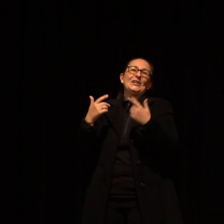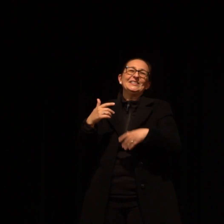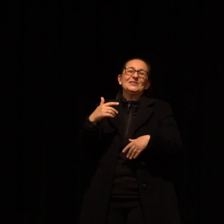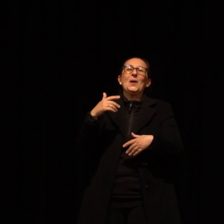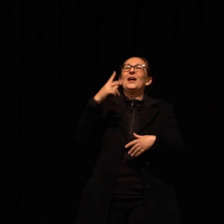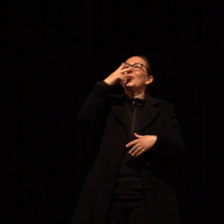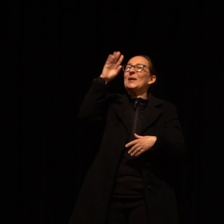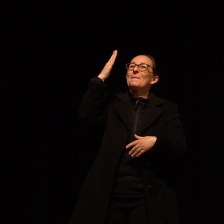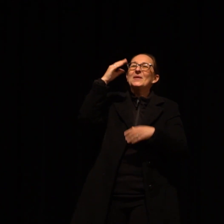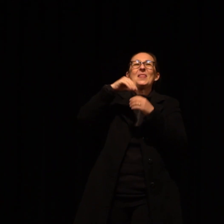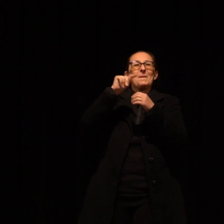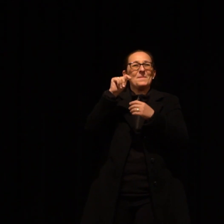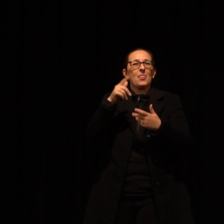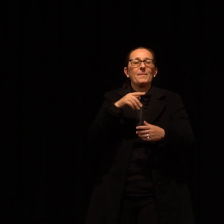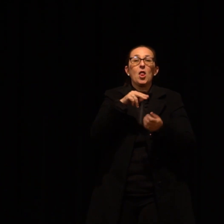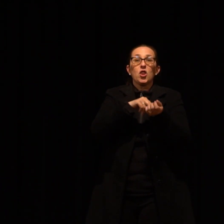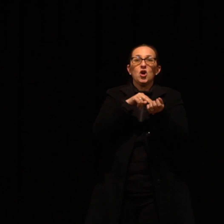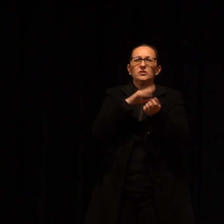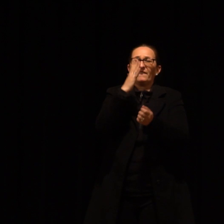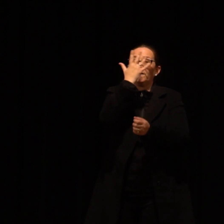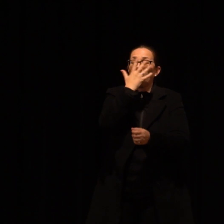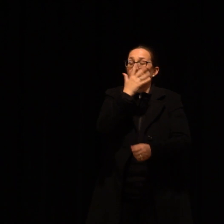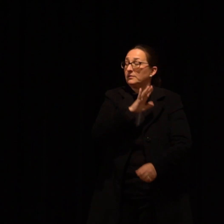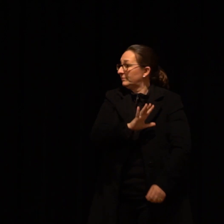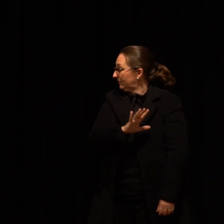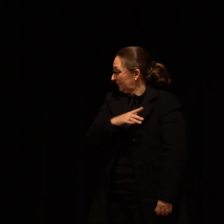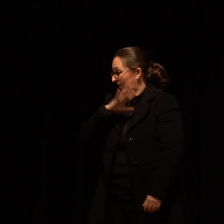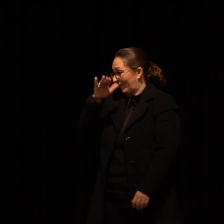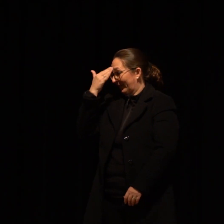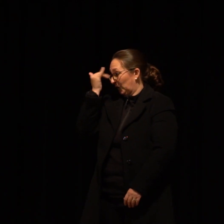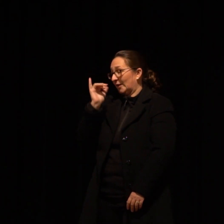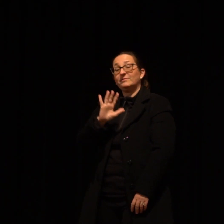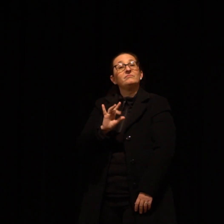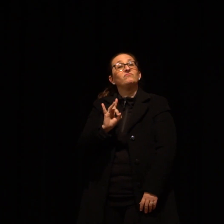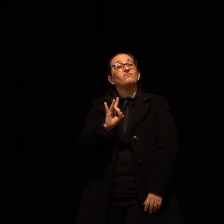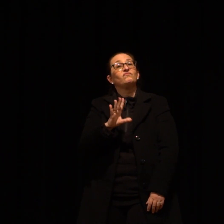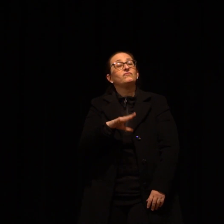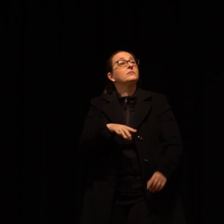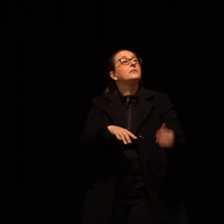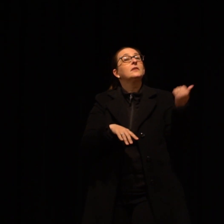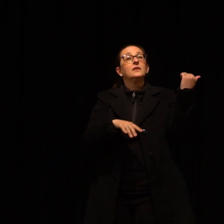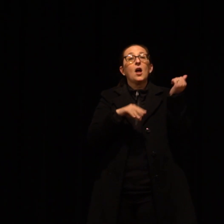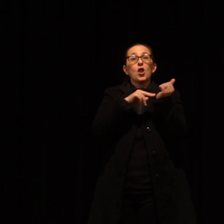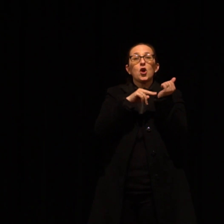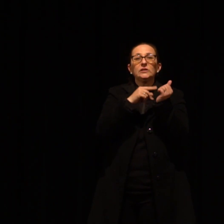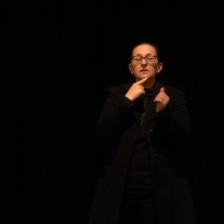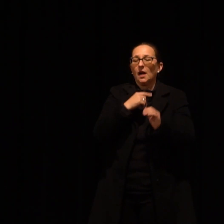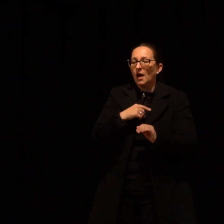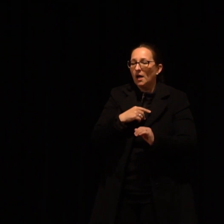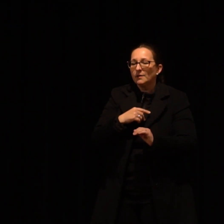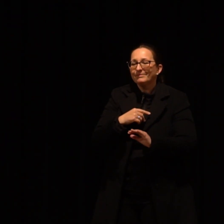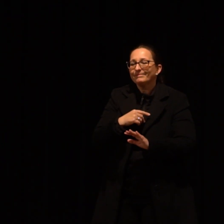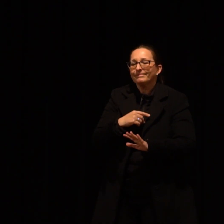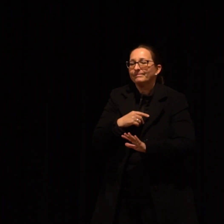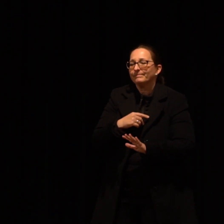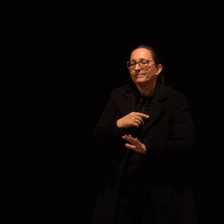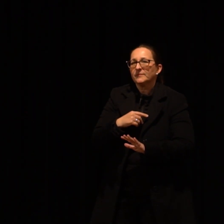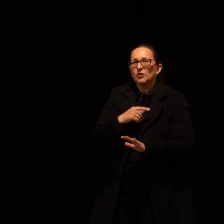in a mirror, so I loved looking in mirrors. There's a mirror in the bathroom. I will never forget looking at my face. The nurse, I will